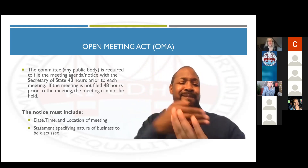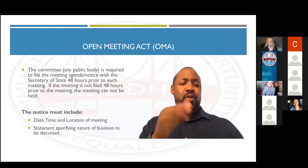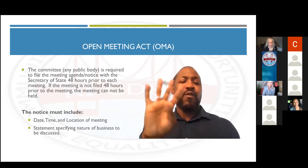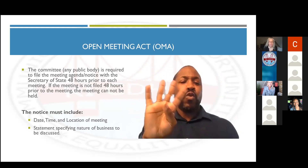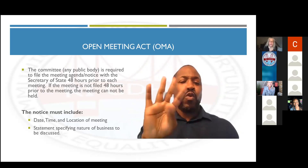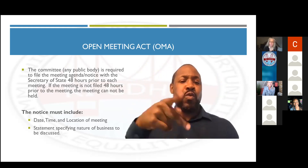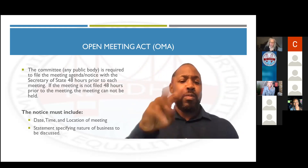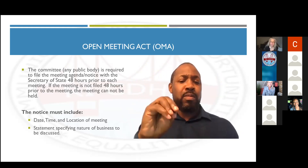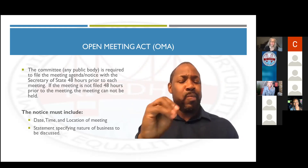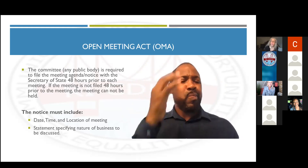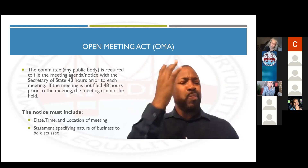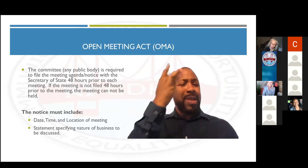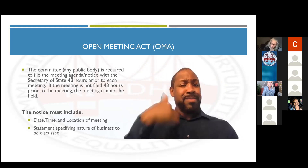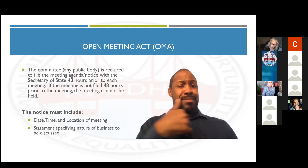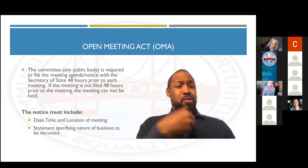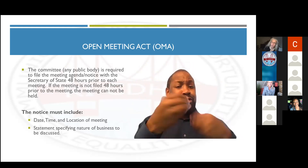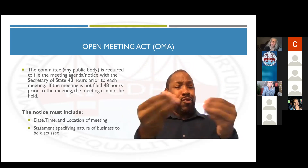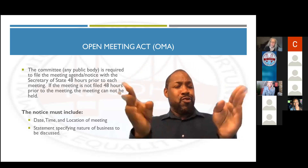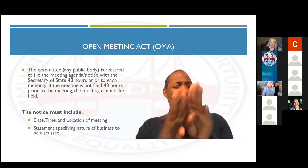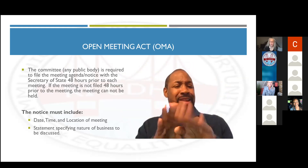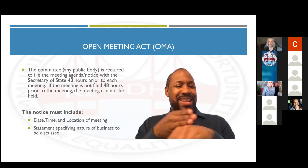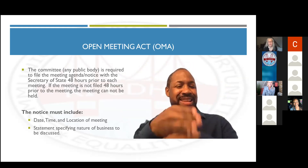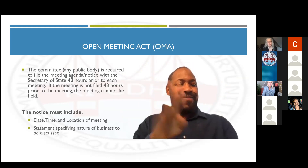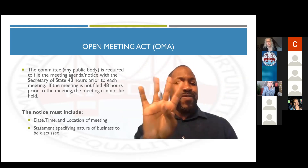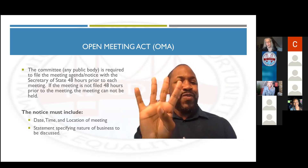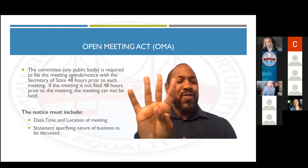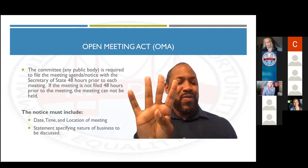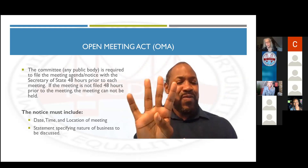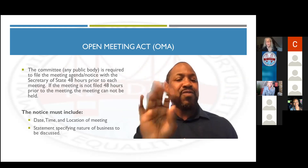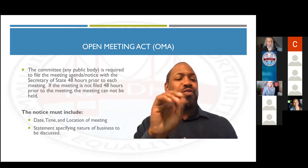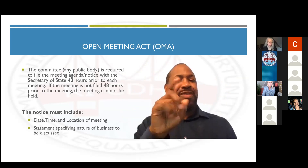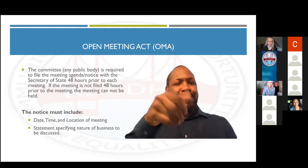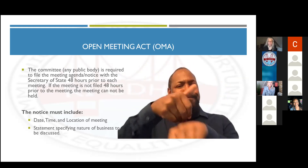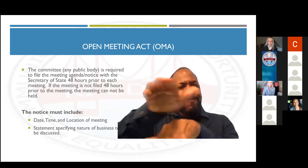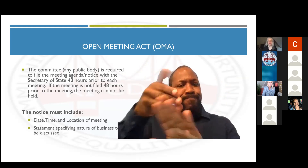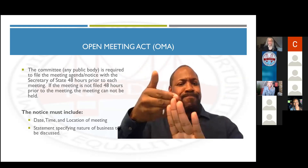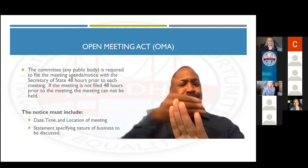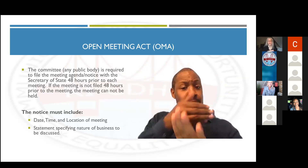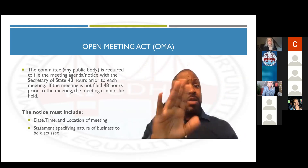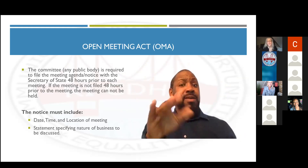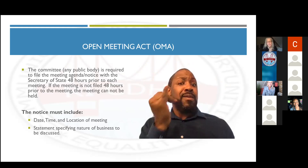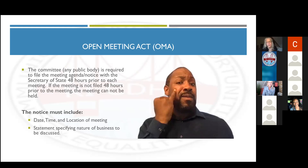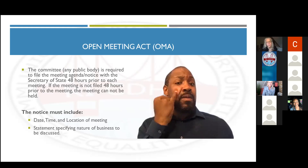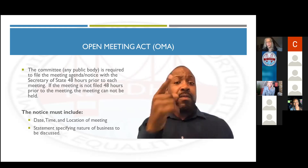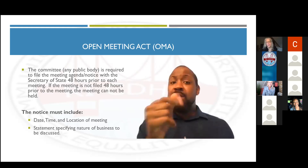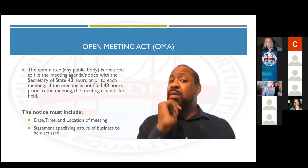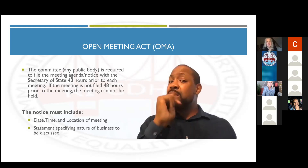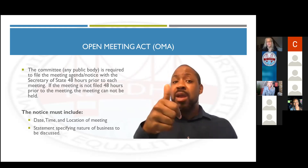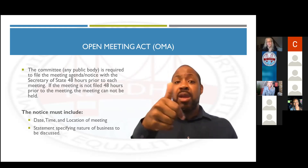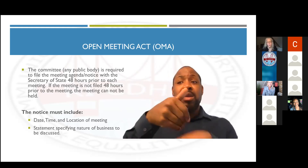and we get it Monday before 4, it's 48 hours prior. But we close at 4 o'clock. And if we haven't gotten it by then it's